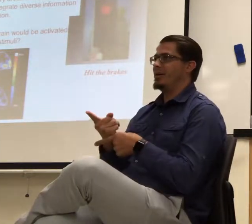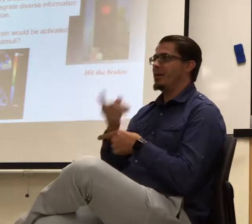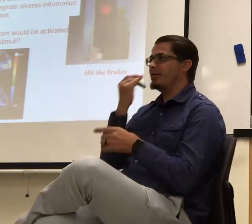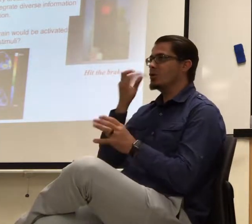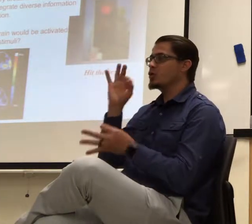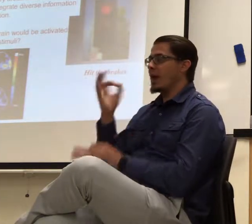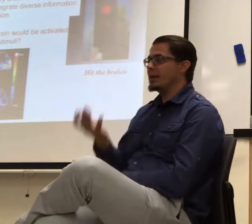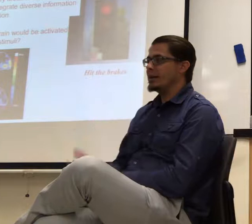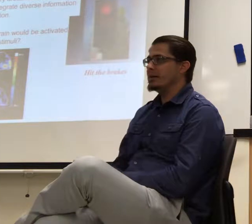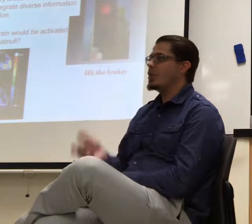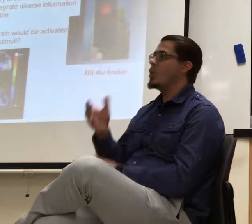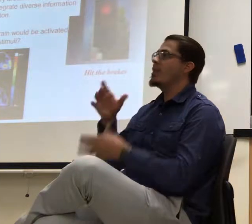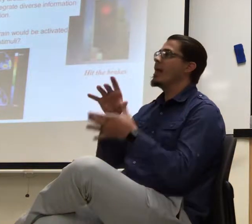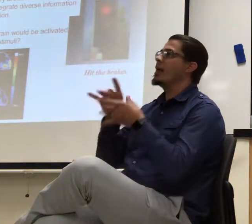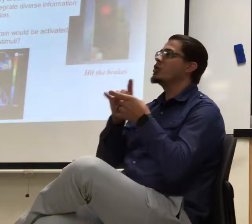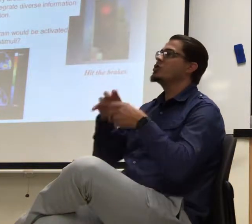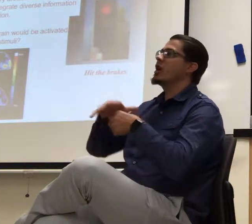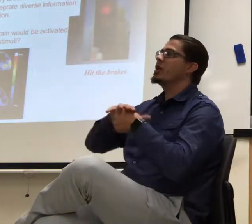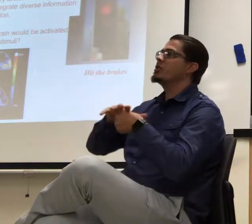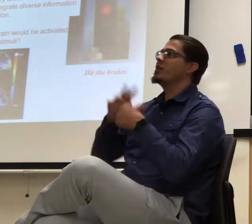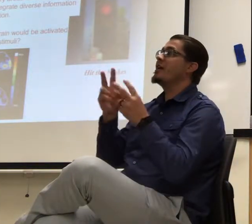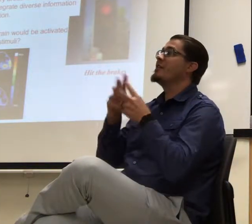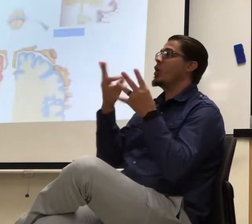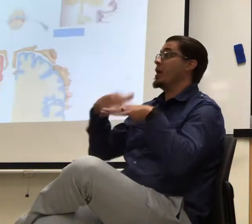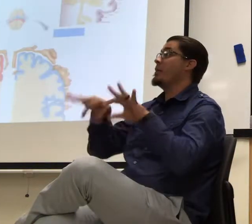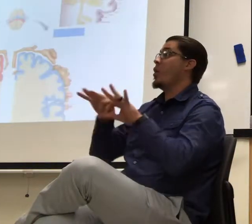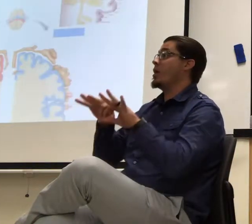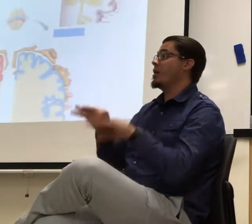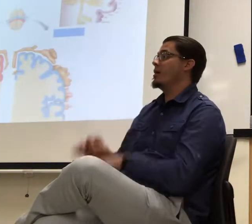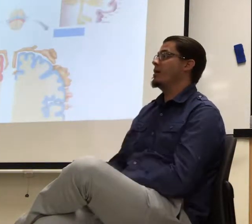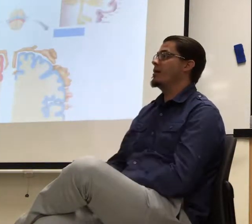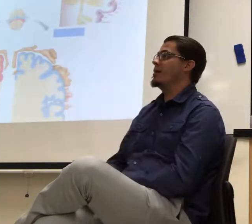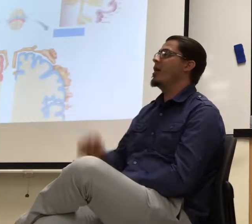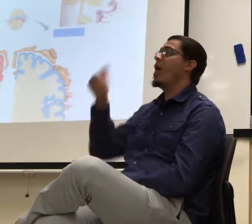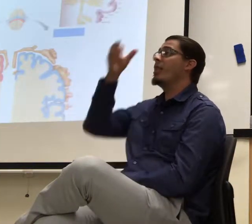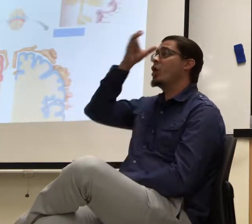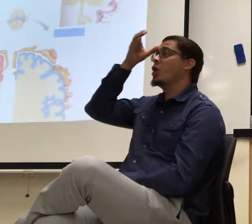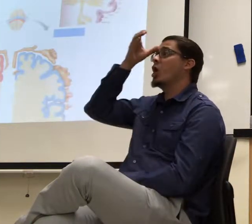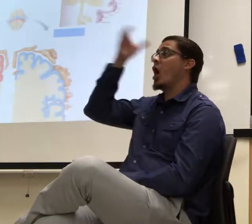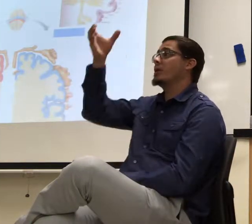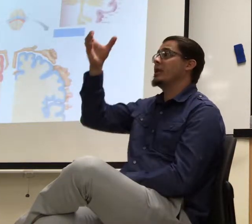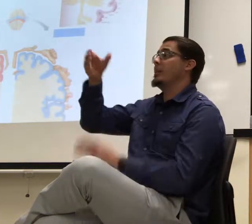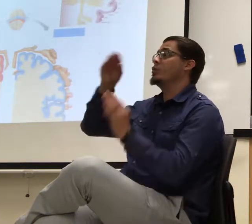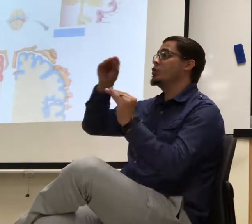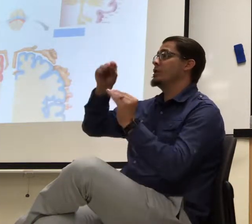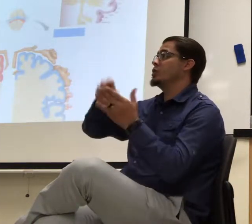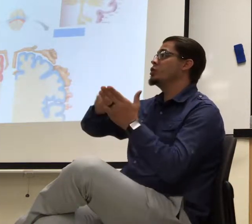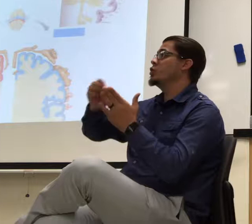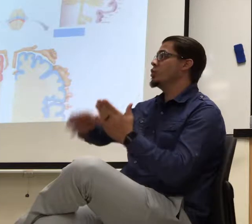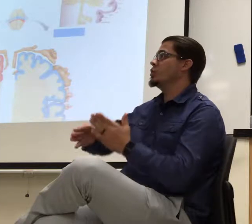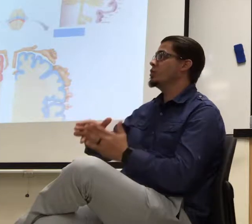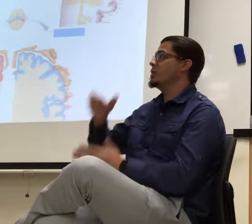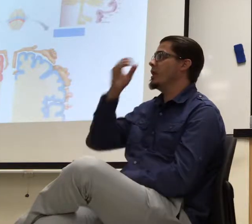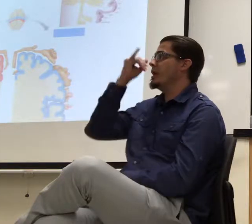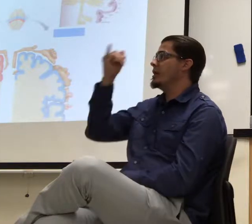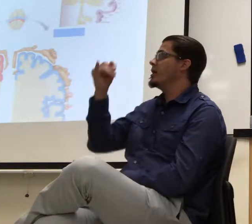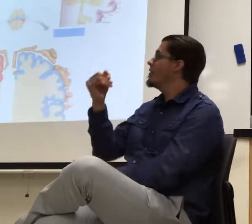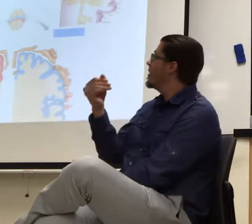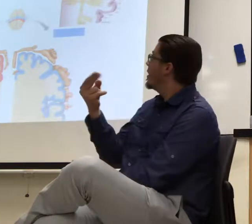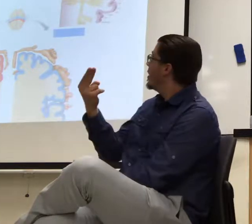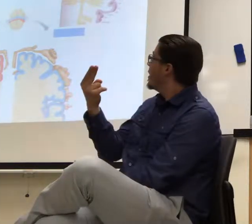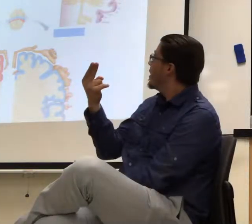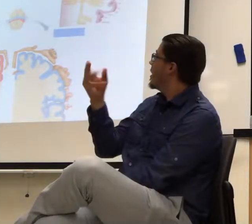the association areas are very important to us. The other concept we like to teach students is the idea of